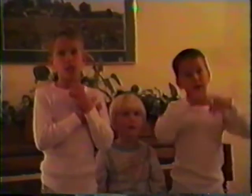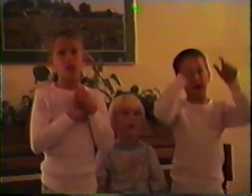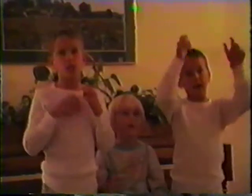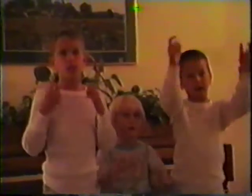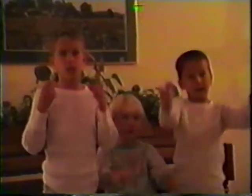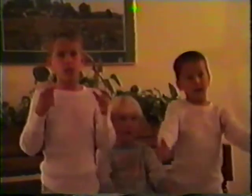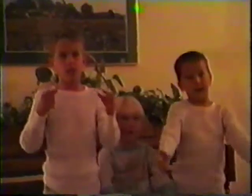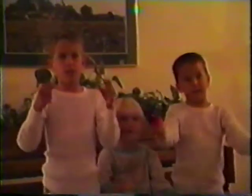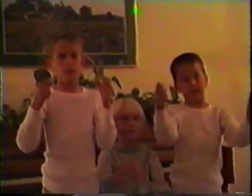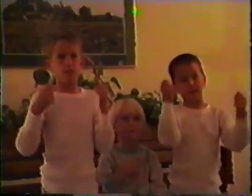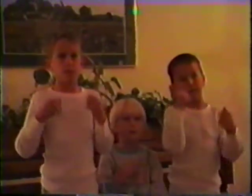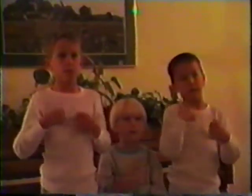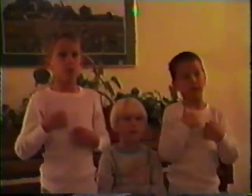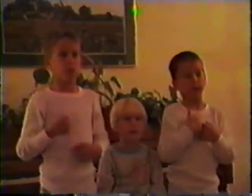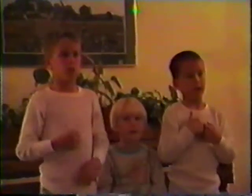gives me.